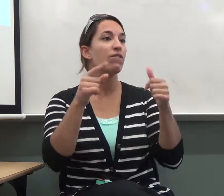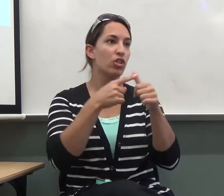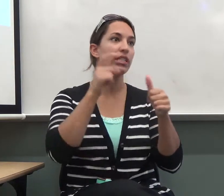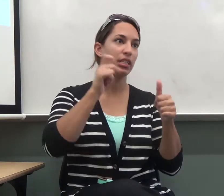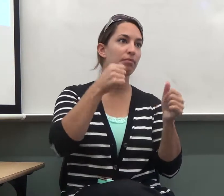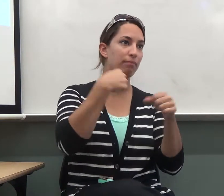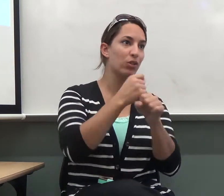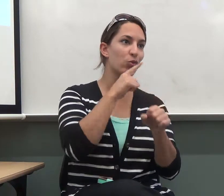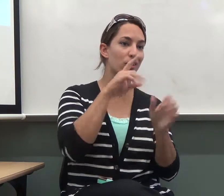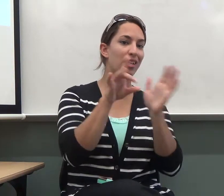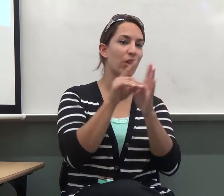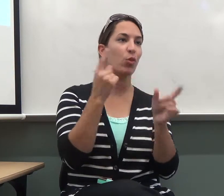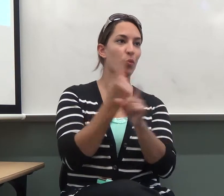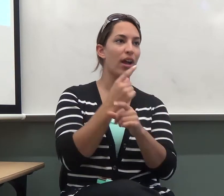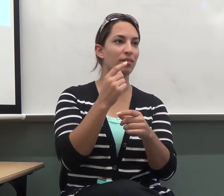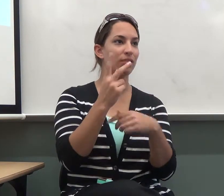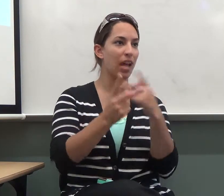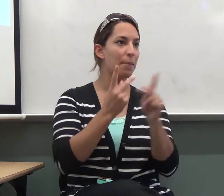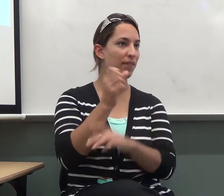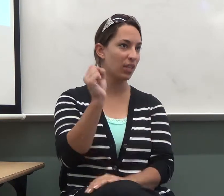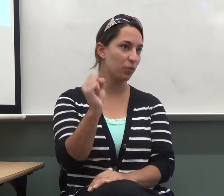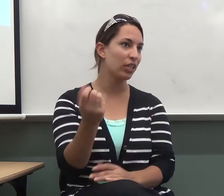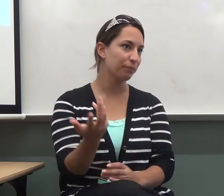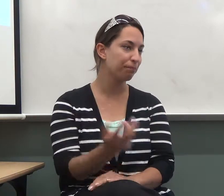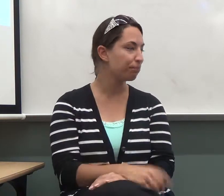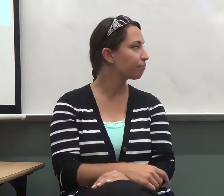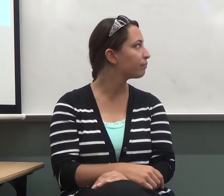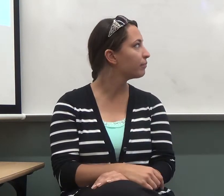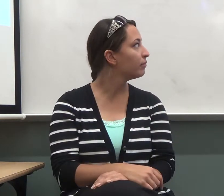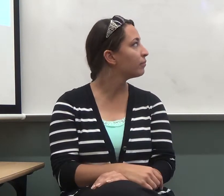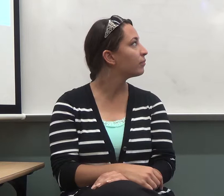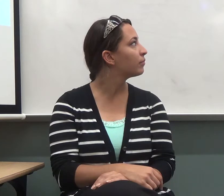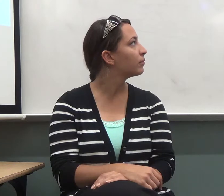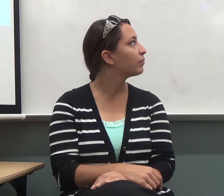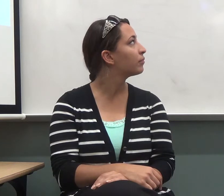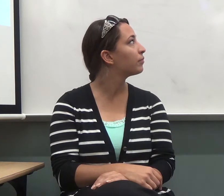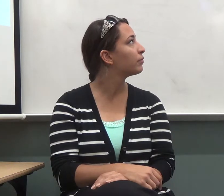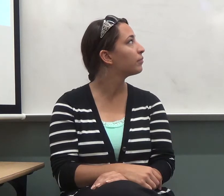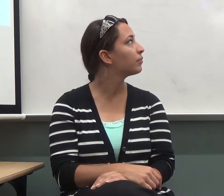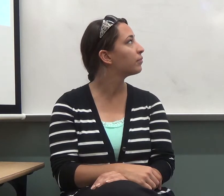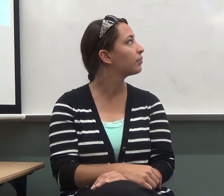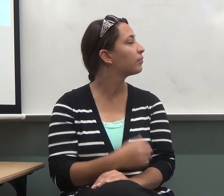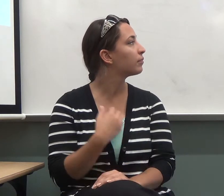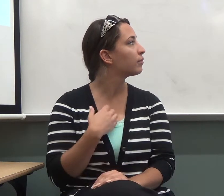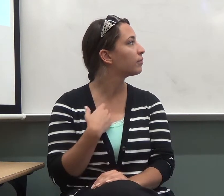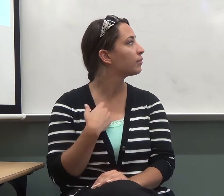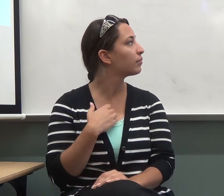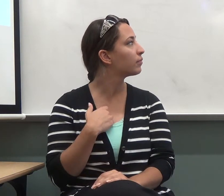up here sentences just so that we know we have a reference we can look at, okay? Develop through examples